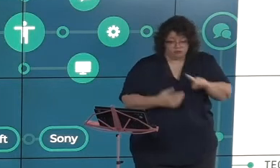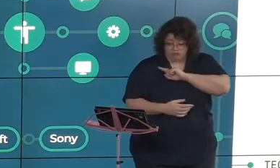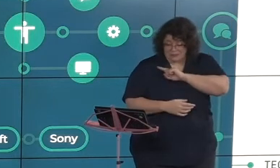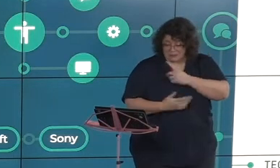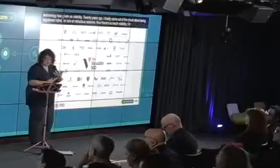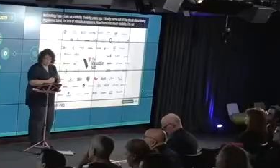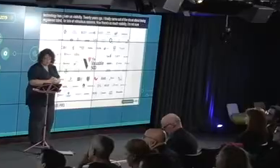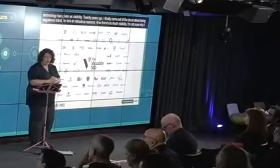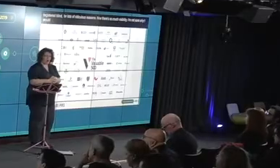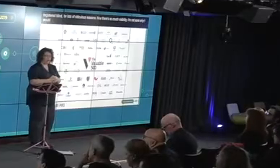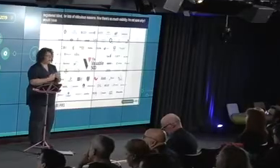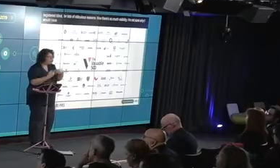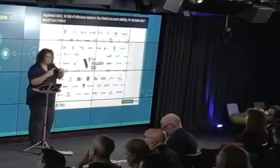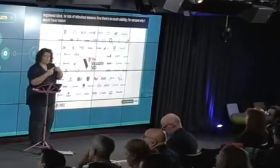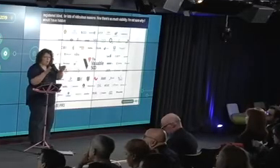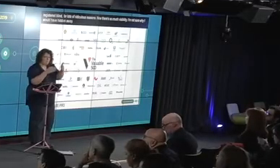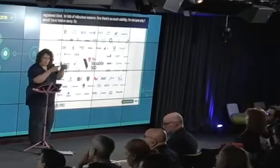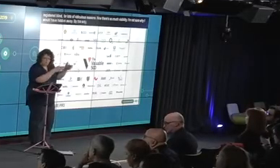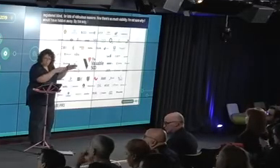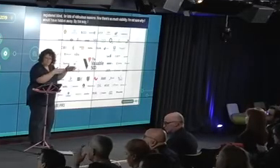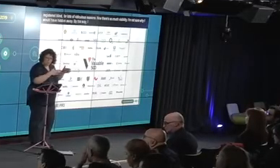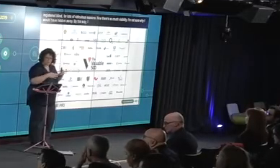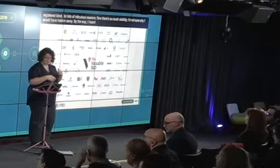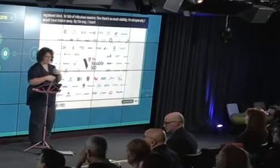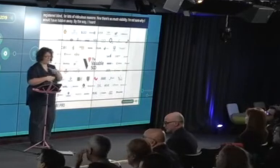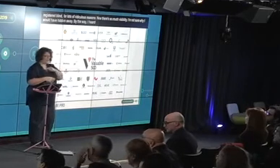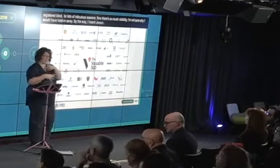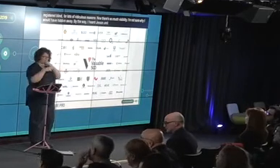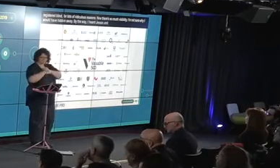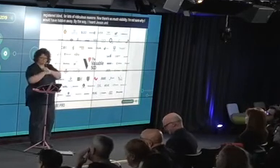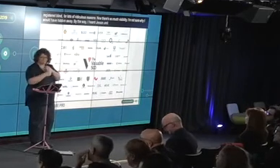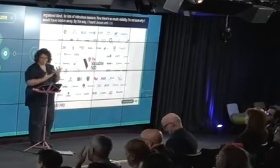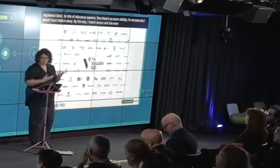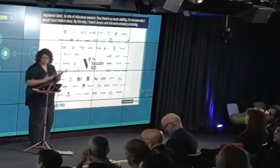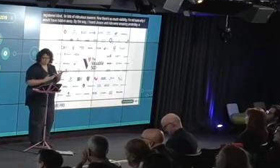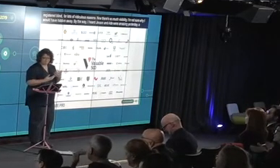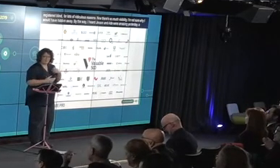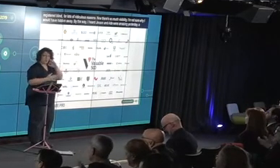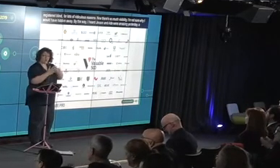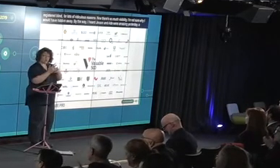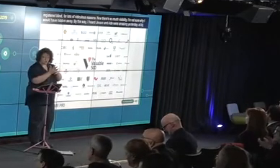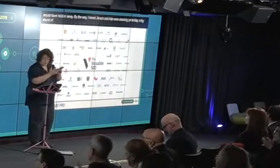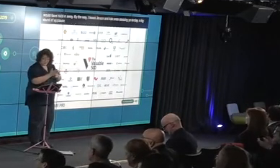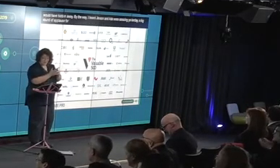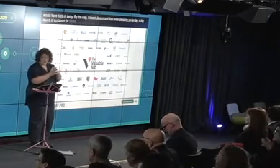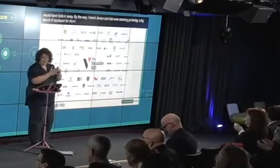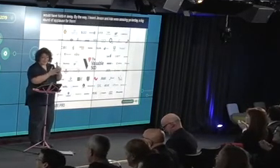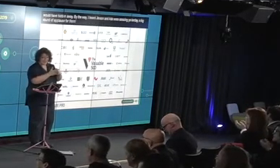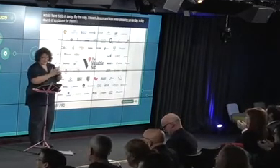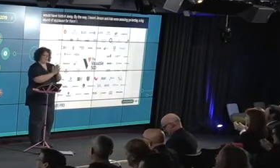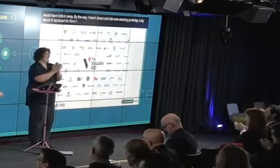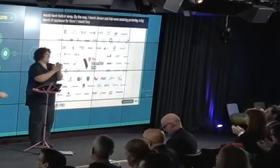I? And by the way, I heard Jensen and Addie were amazing yesterday, weren't they? A big round of applause for them. I heard they were absolutely, they knocked it out of the